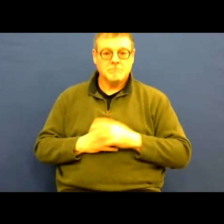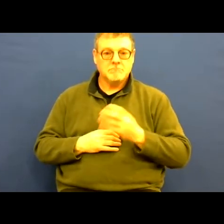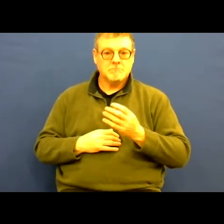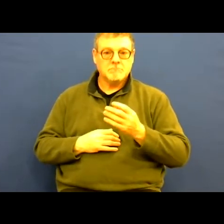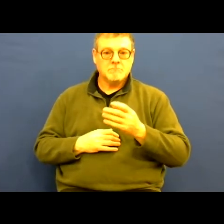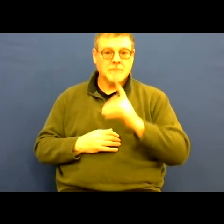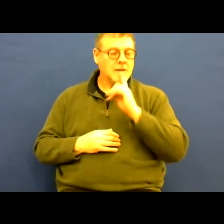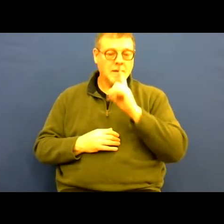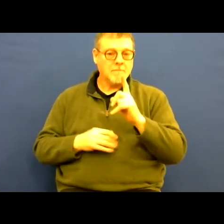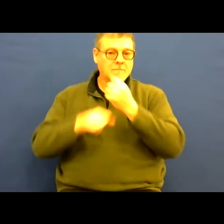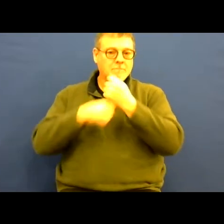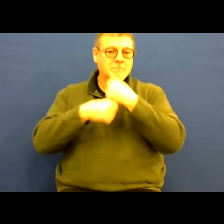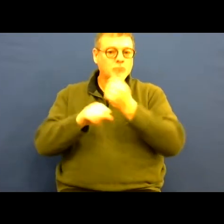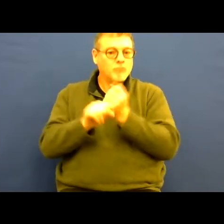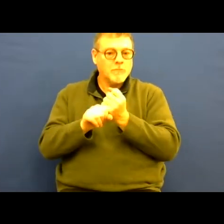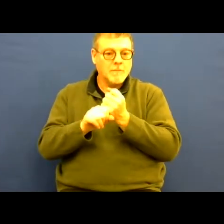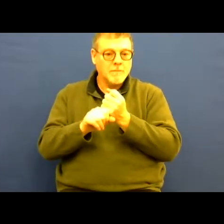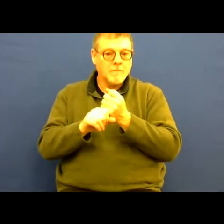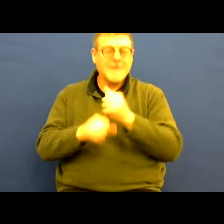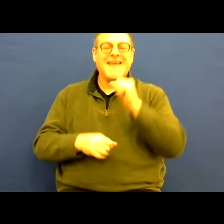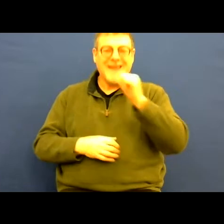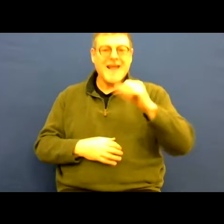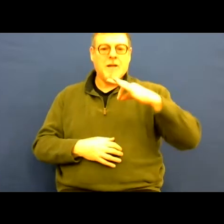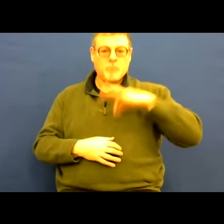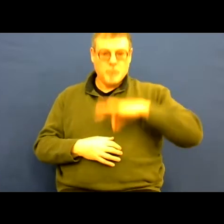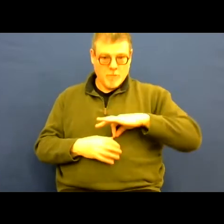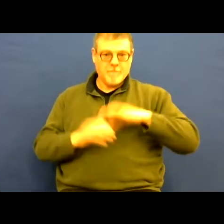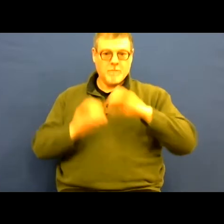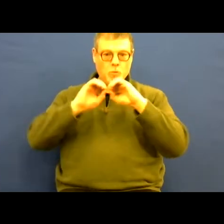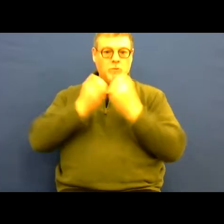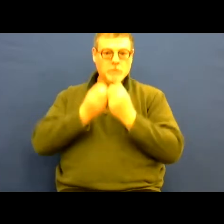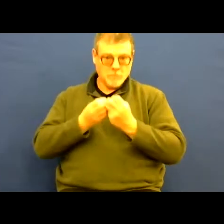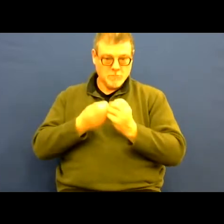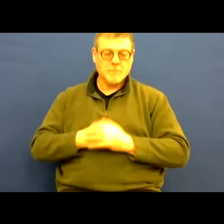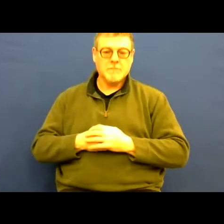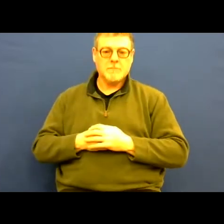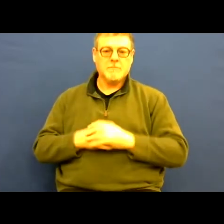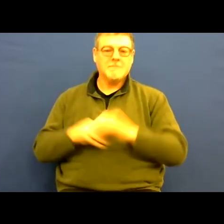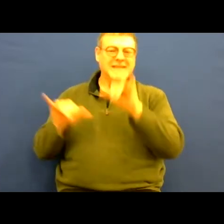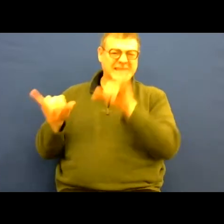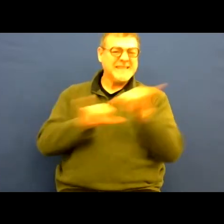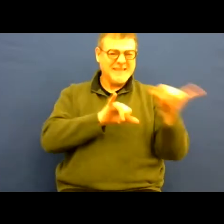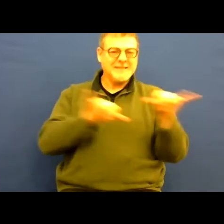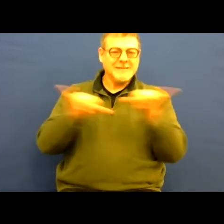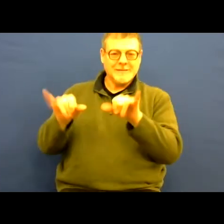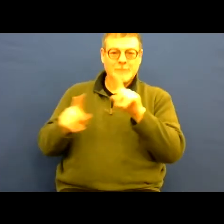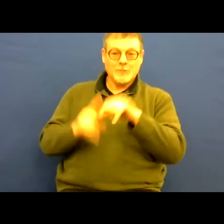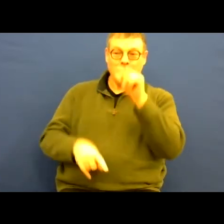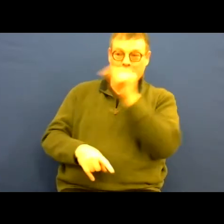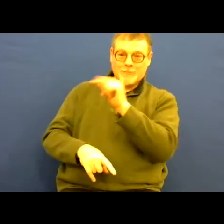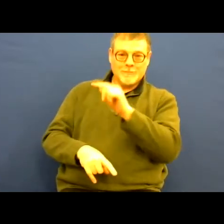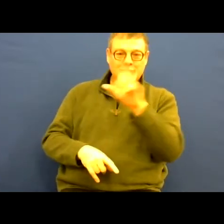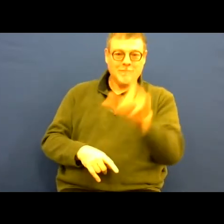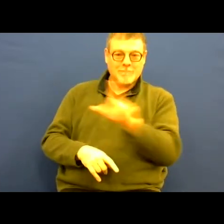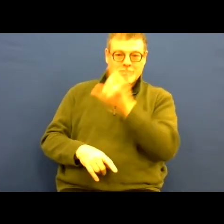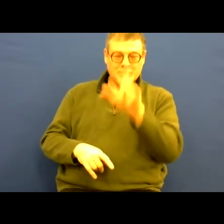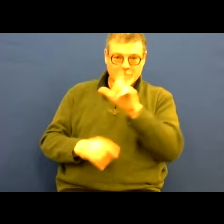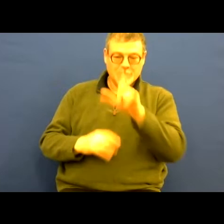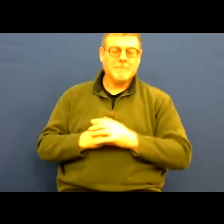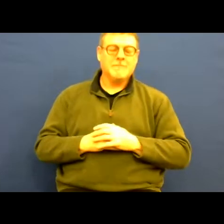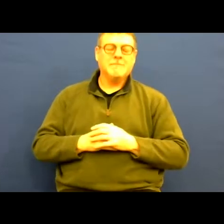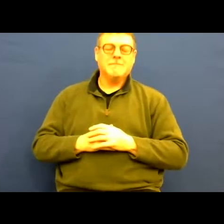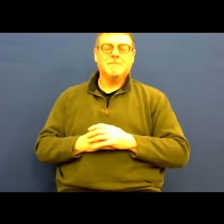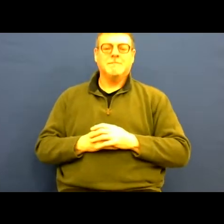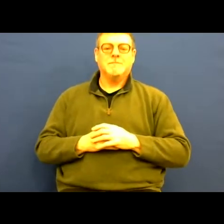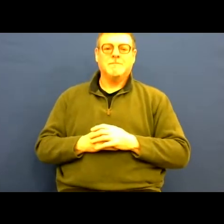essentially we'd be creating a nonprofit organization similar to the Henrietta